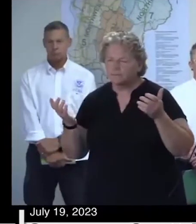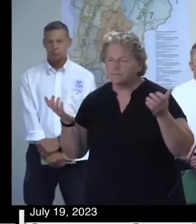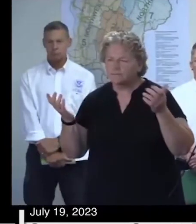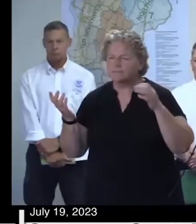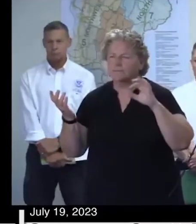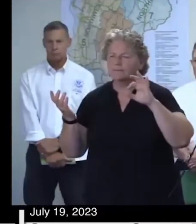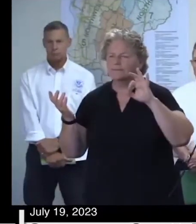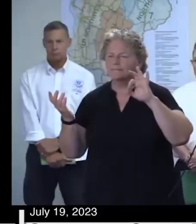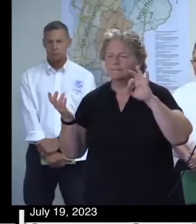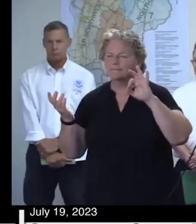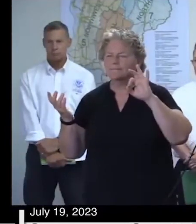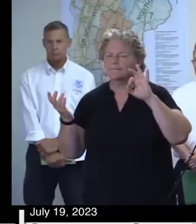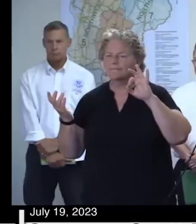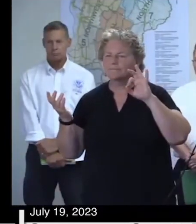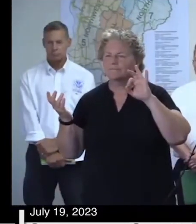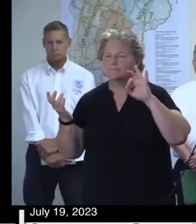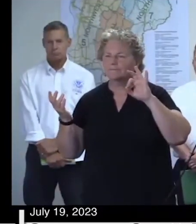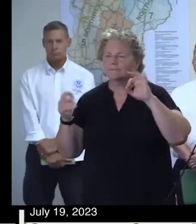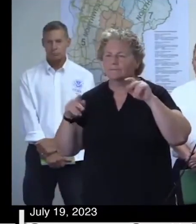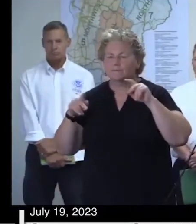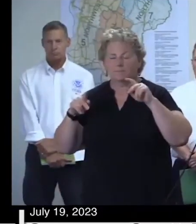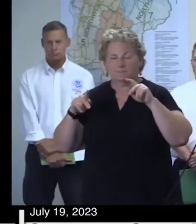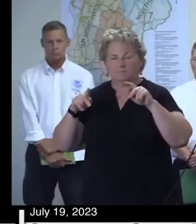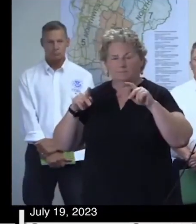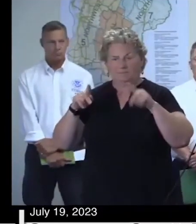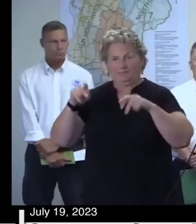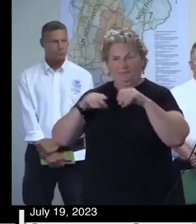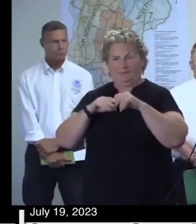to bring in more folks or to set up a tent